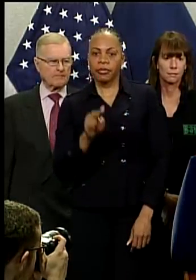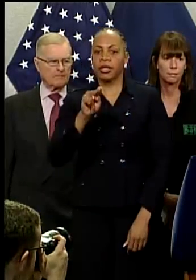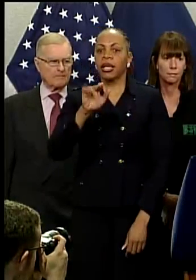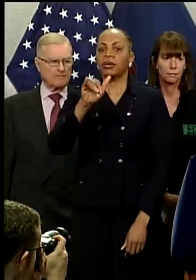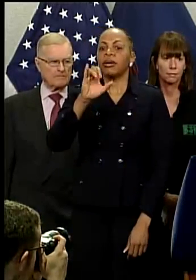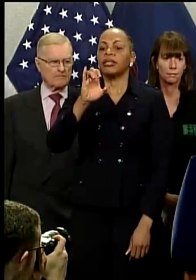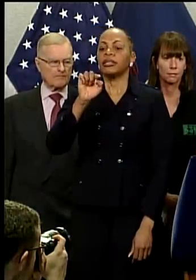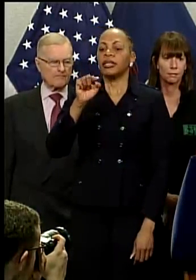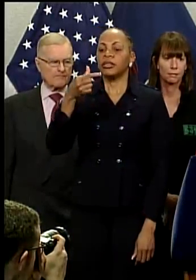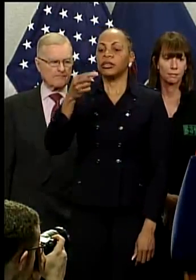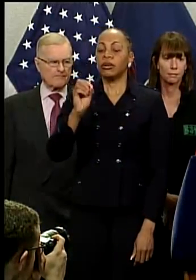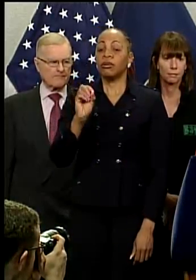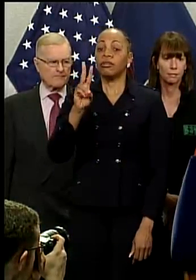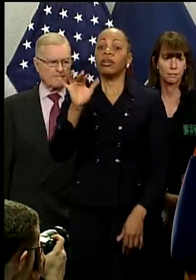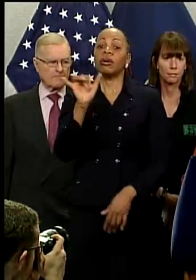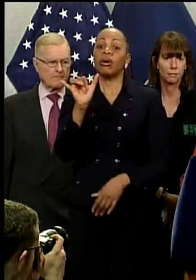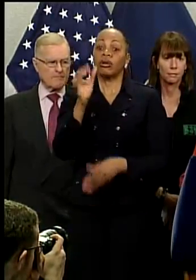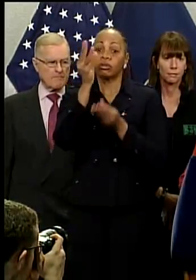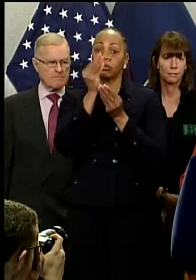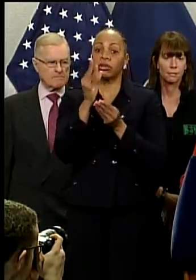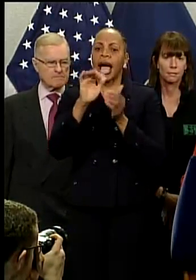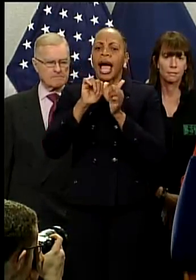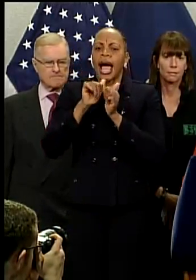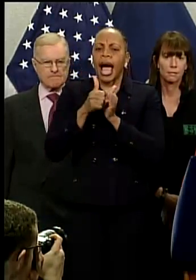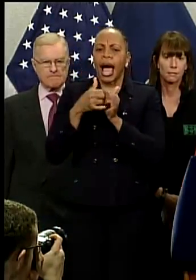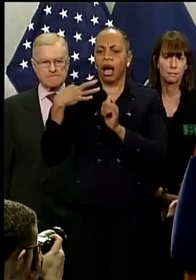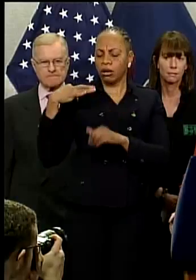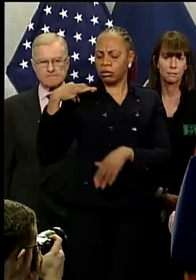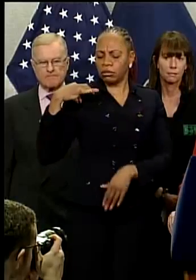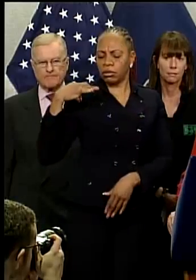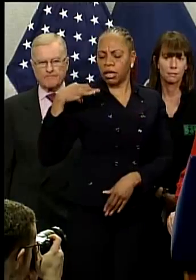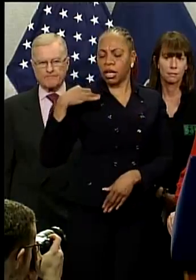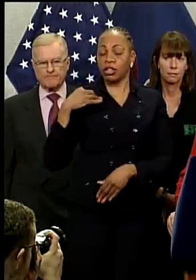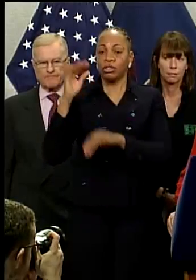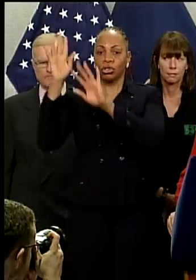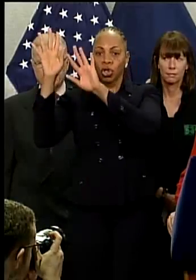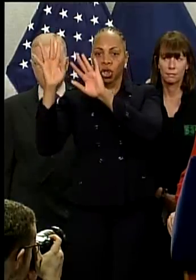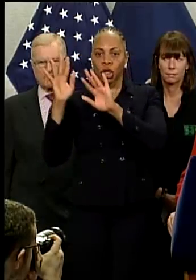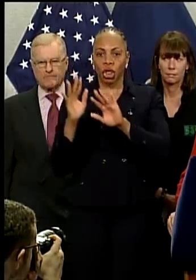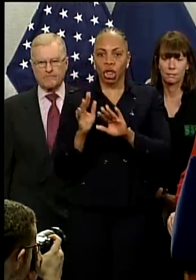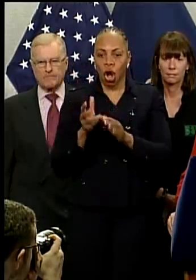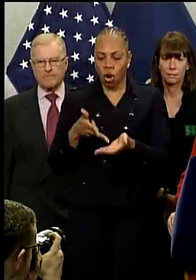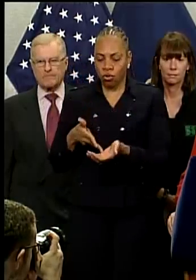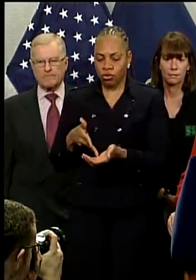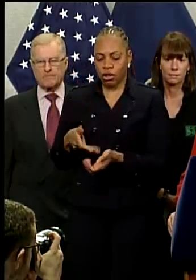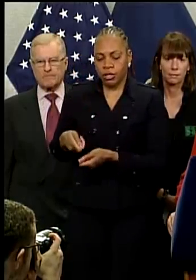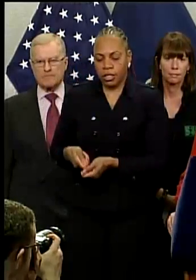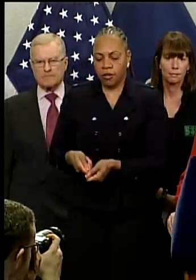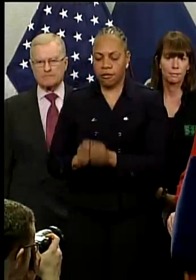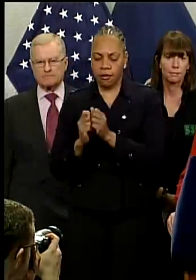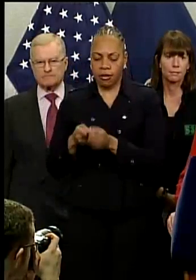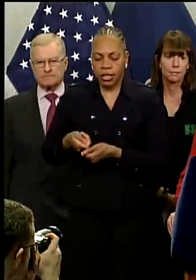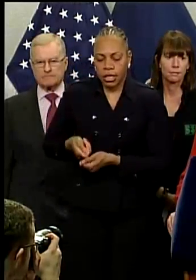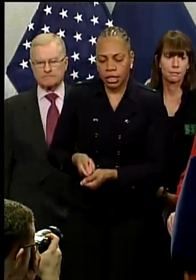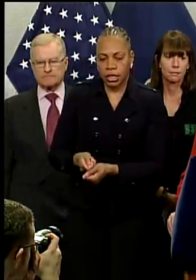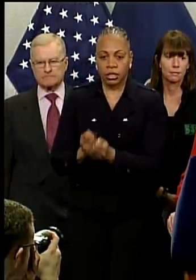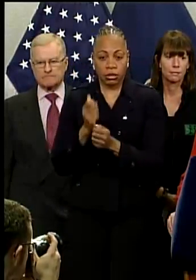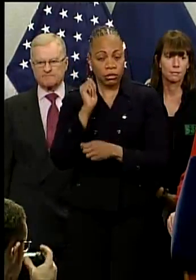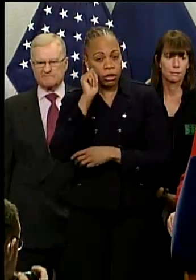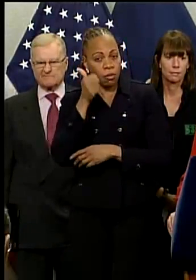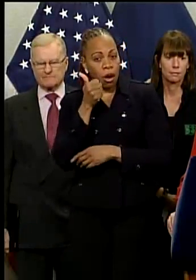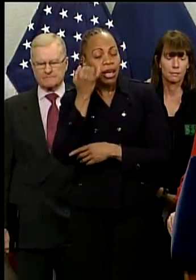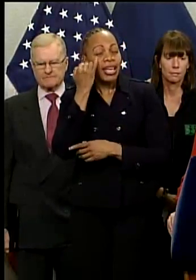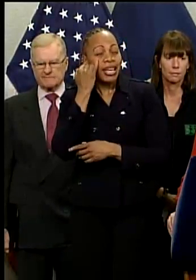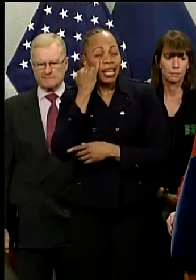NYC.gov can also tell you how to volunteer for snow removal duties tomorrow, if you are interested in doing that. And I'd just